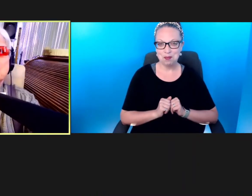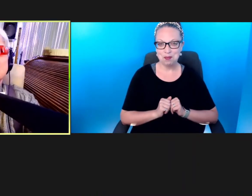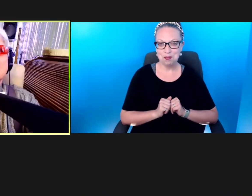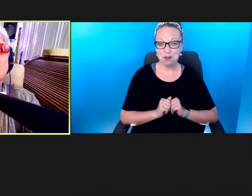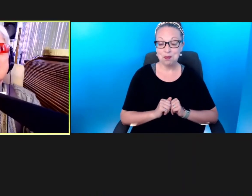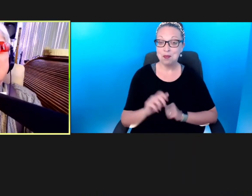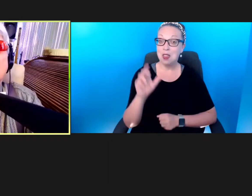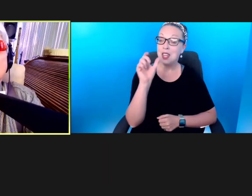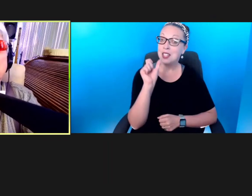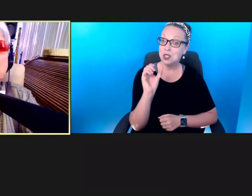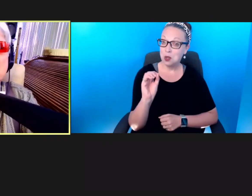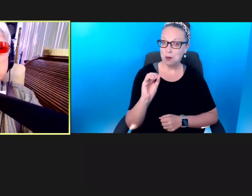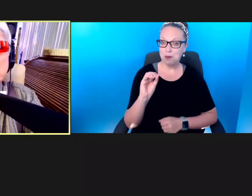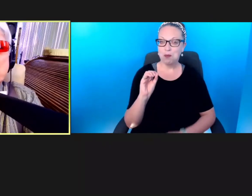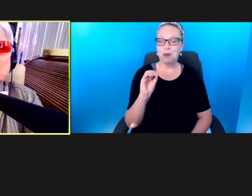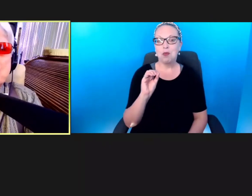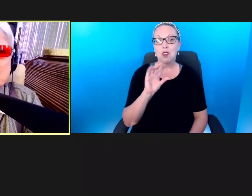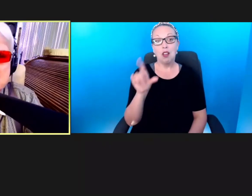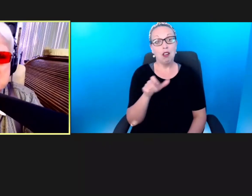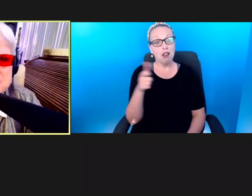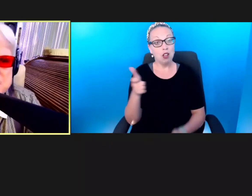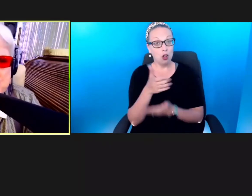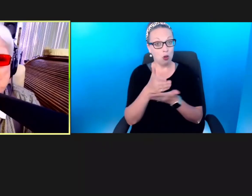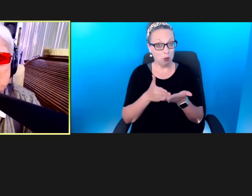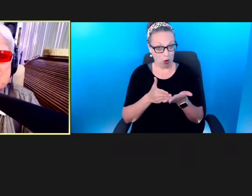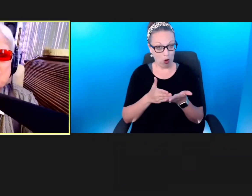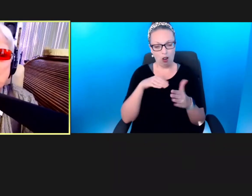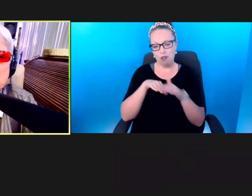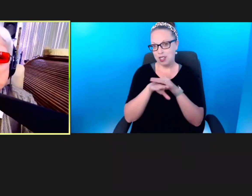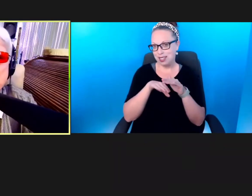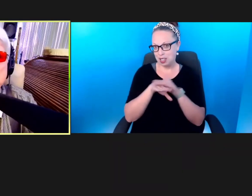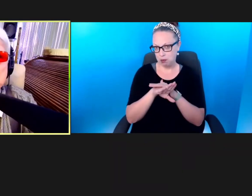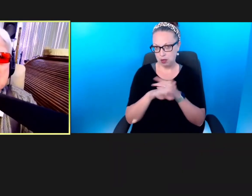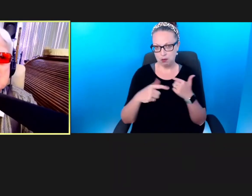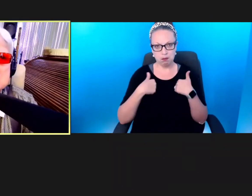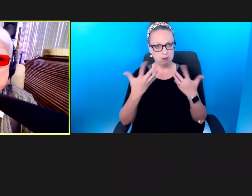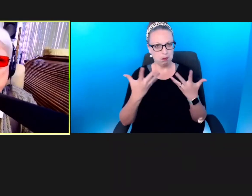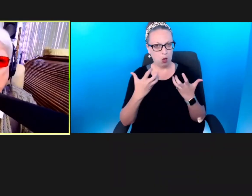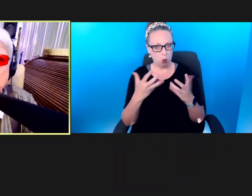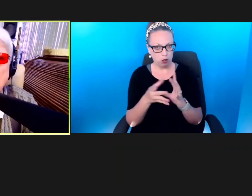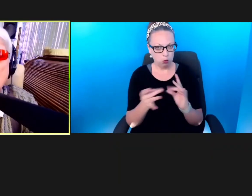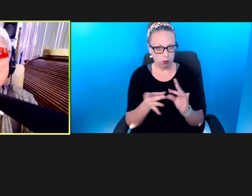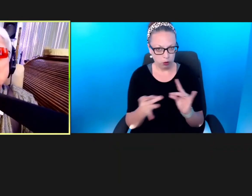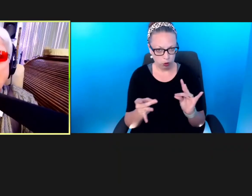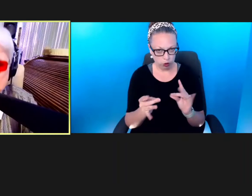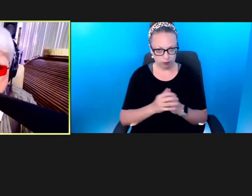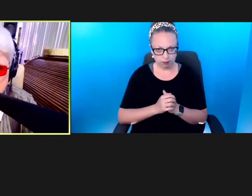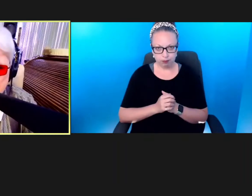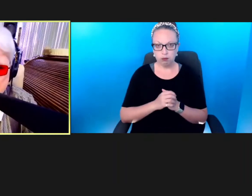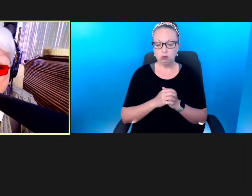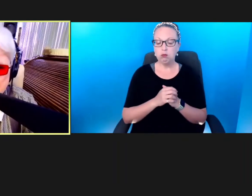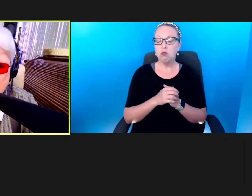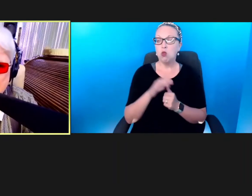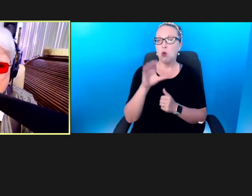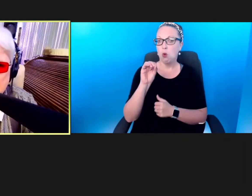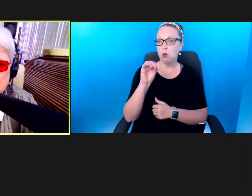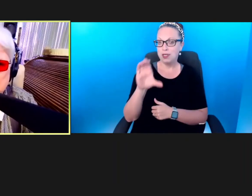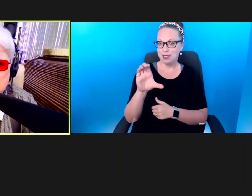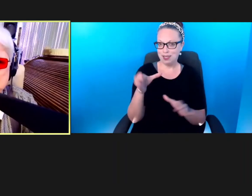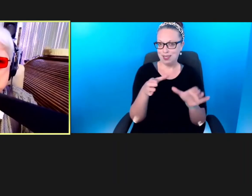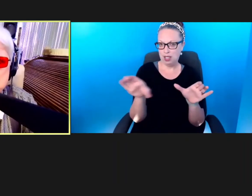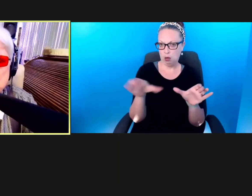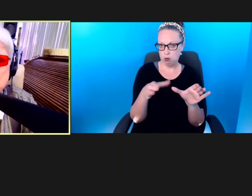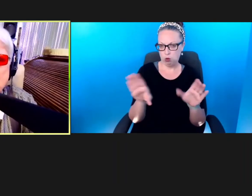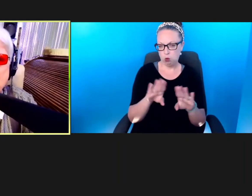So, another aspect about accessibility that I wanted to mention is open captioning.